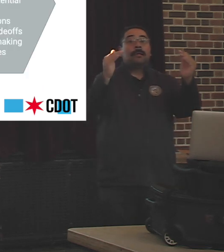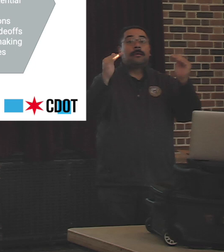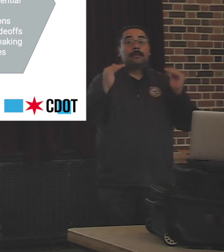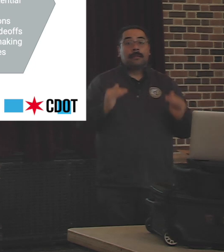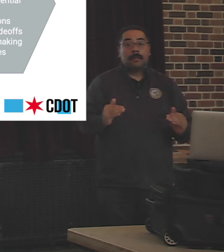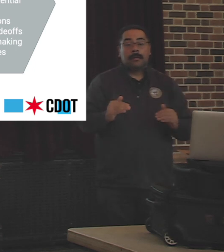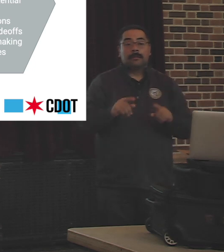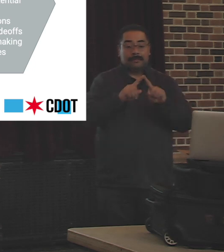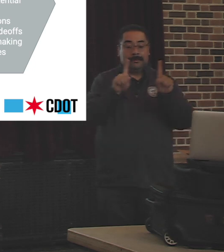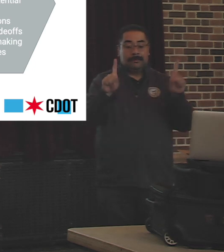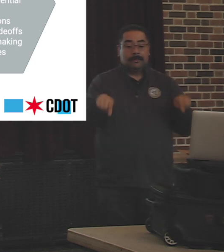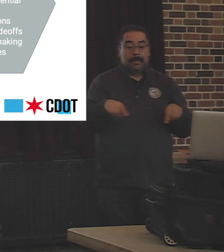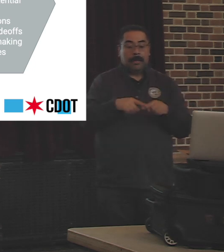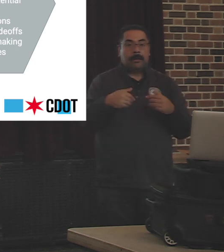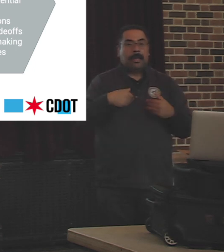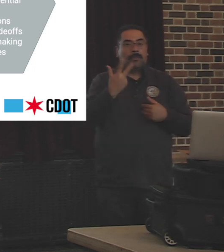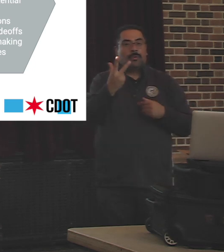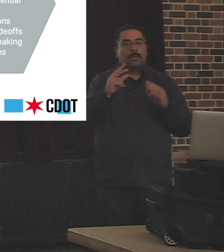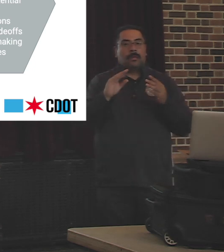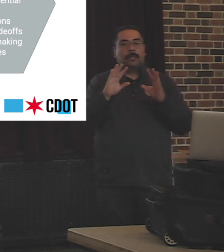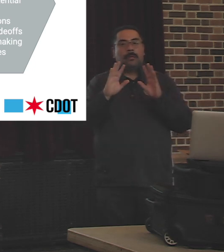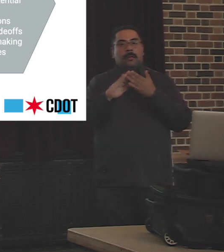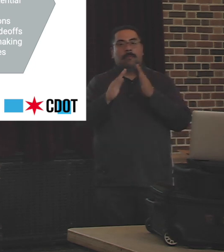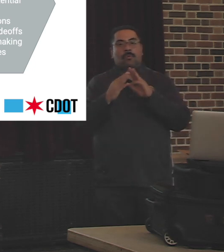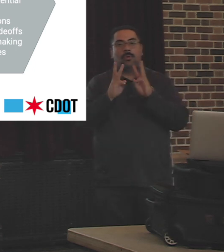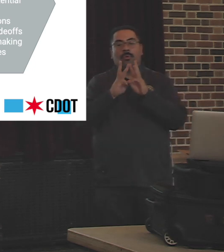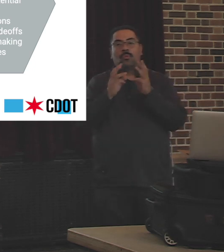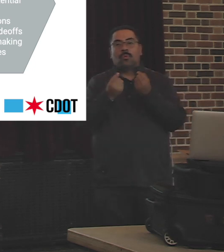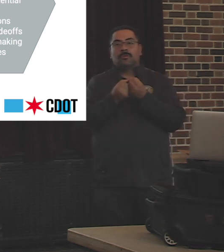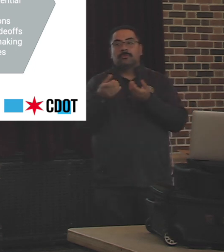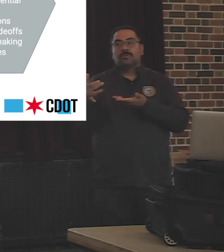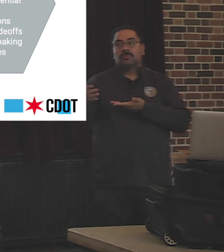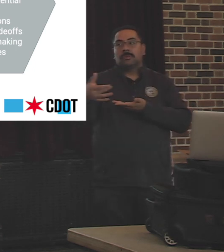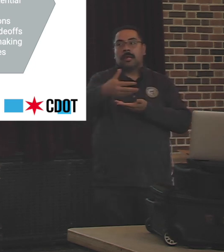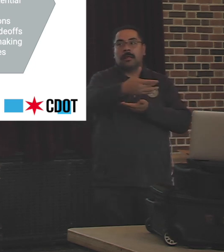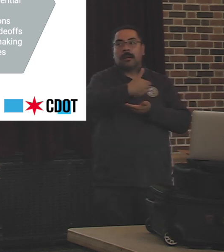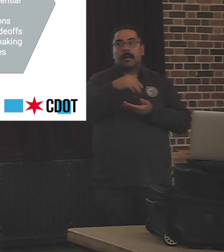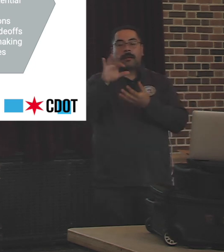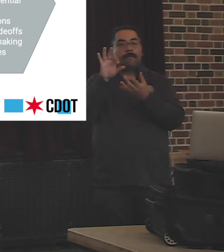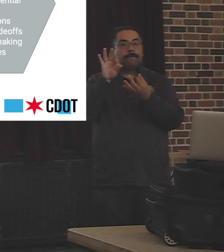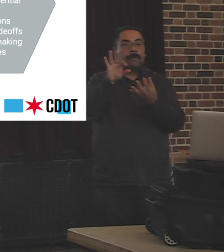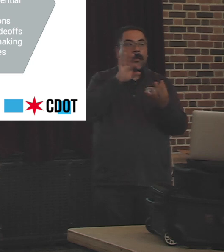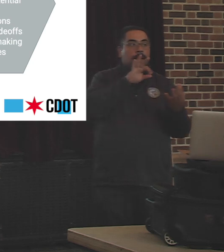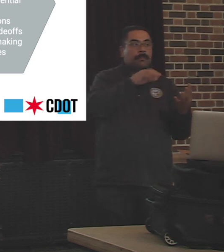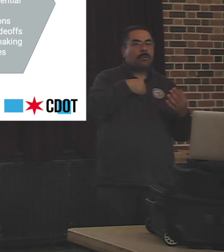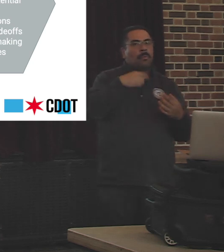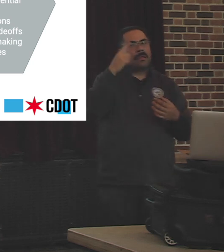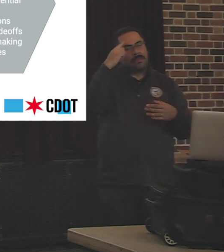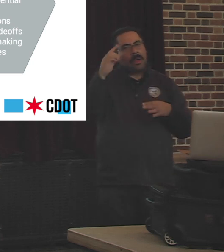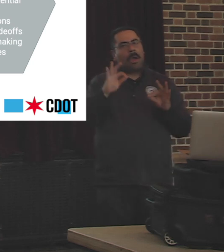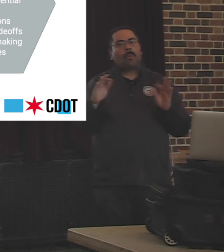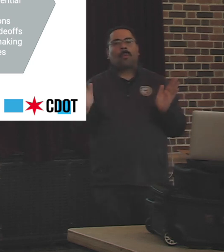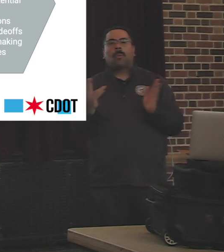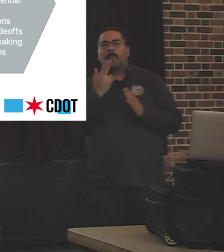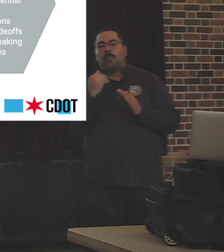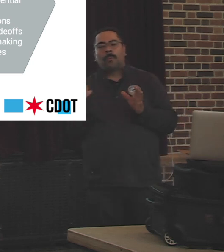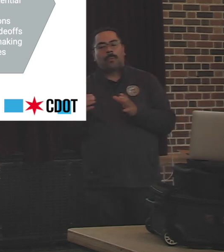as I mentioned, we've had 3 community workshops to gather feedback. These workshops we thought would be very small. They